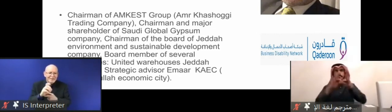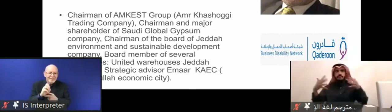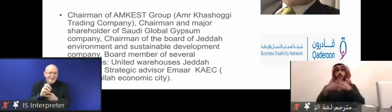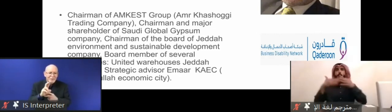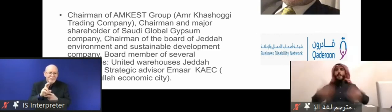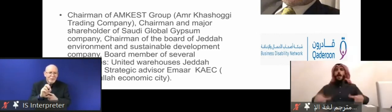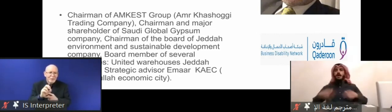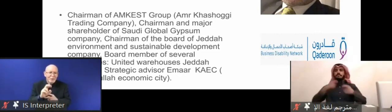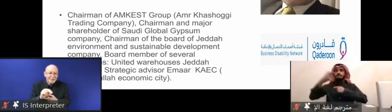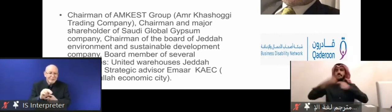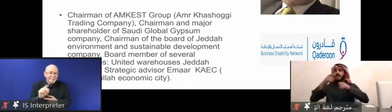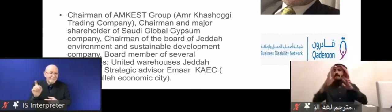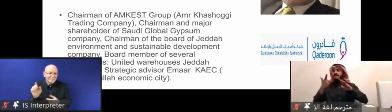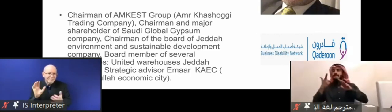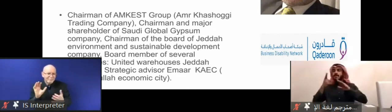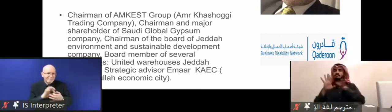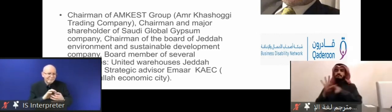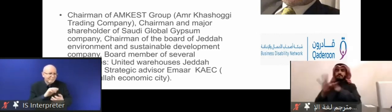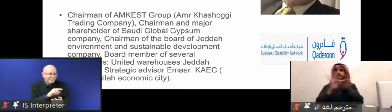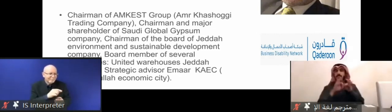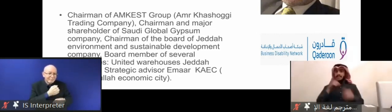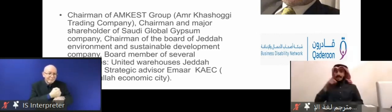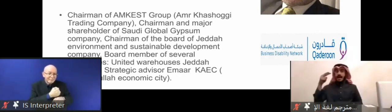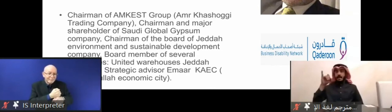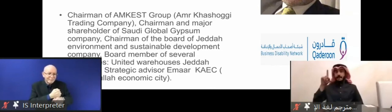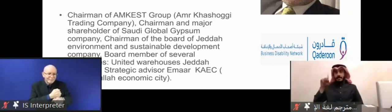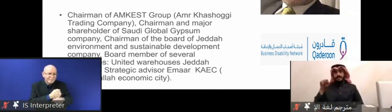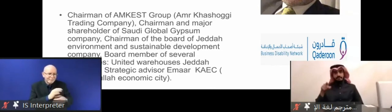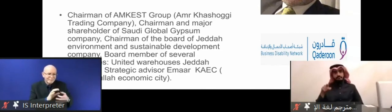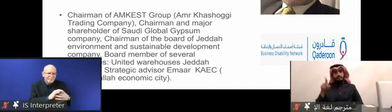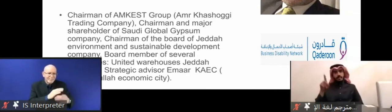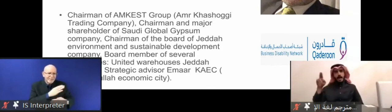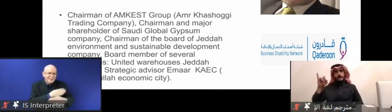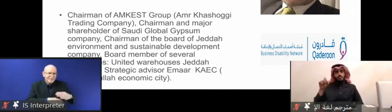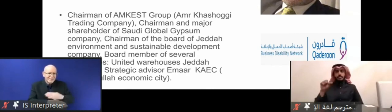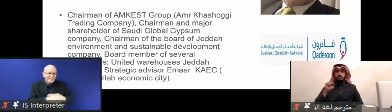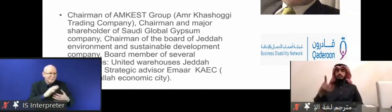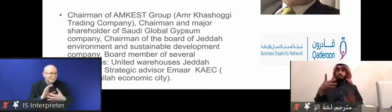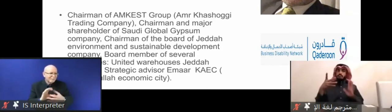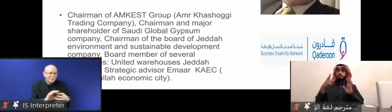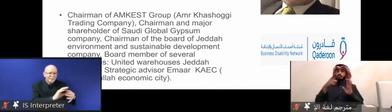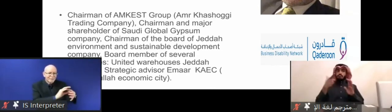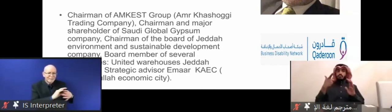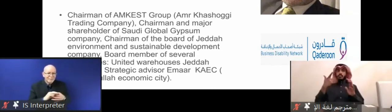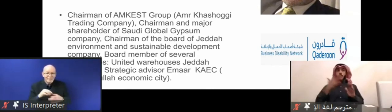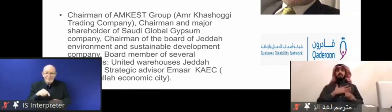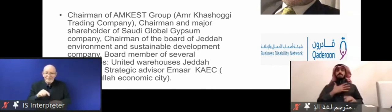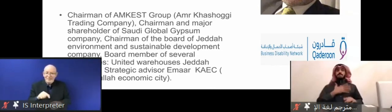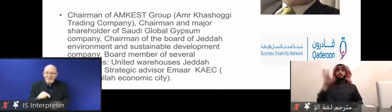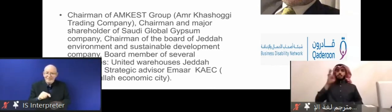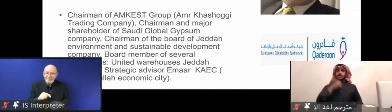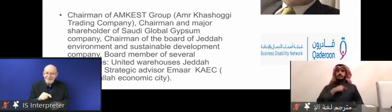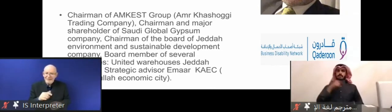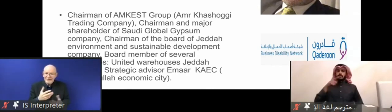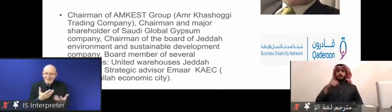of Amr Khashoggi Trading Company Group. He's also chairman and major shareholder of